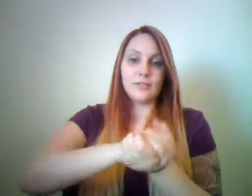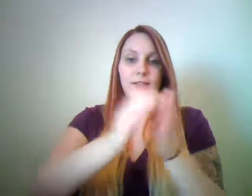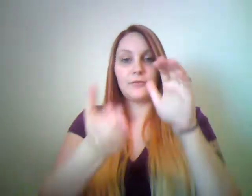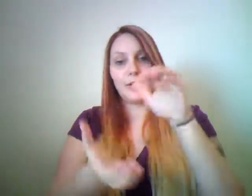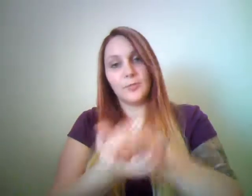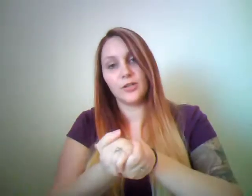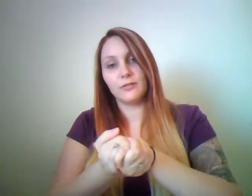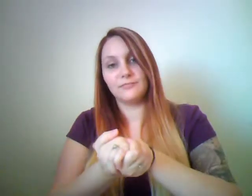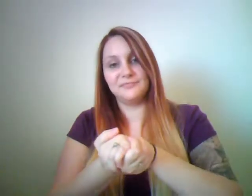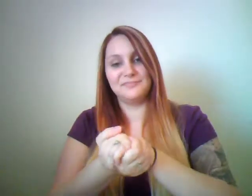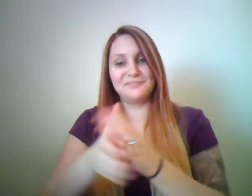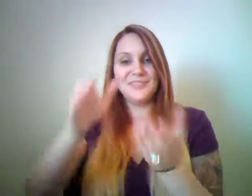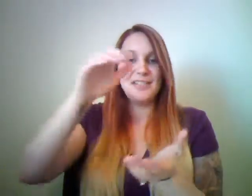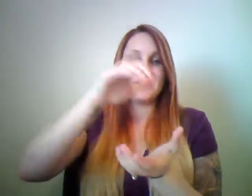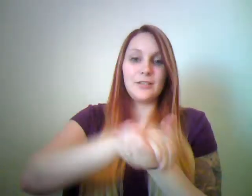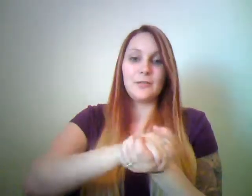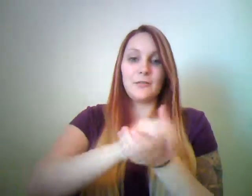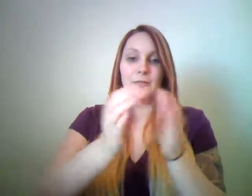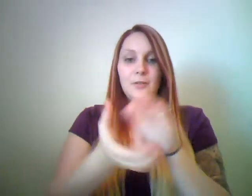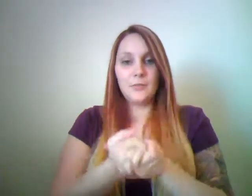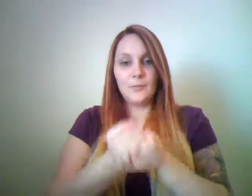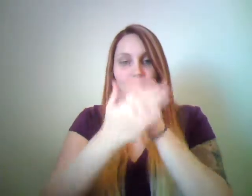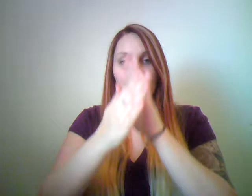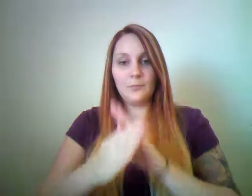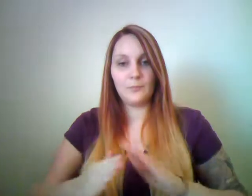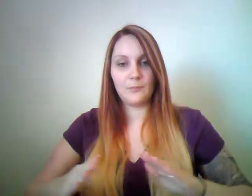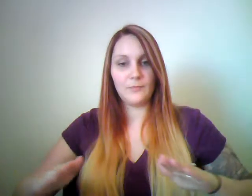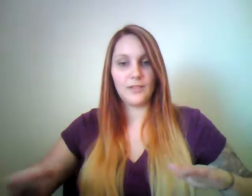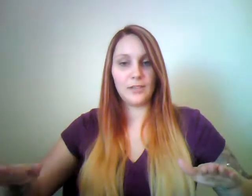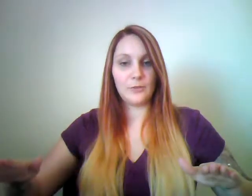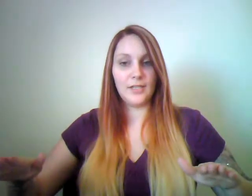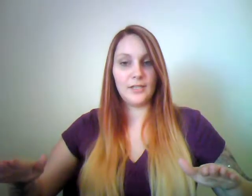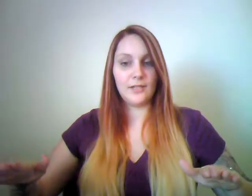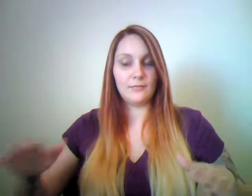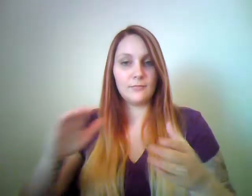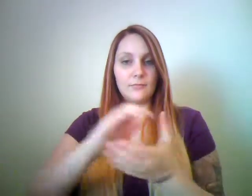sign for hamburger. So, and then you end it